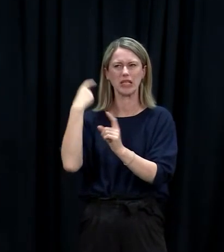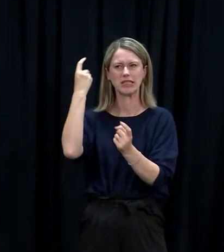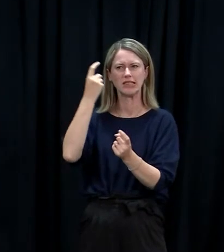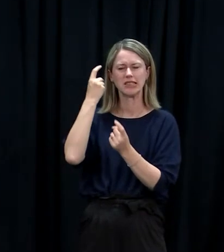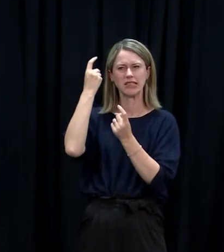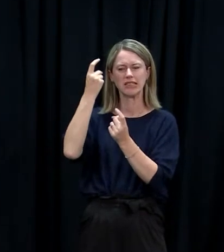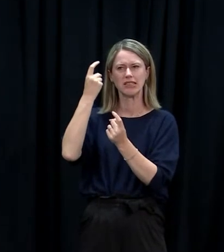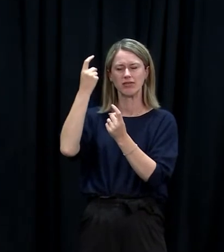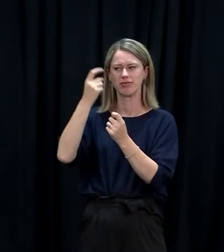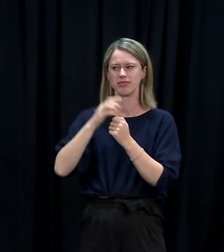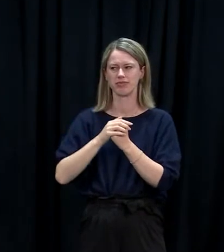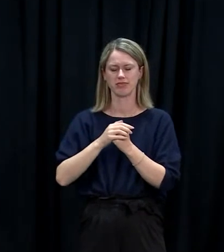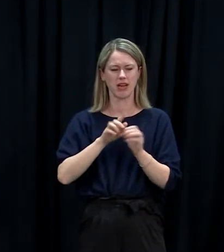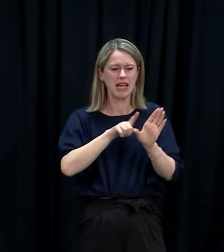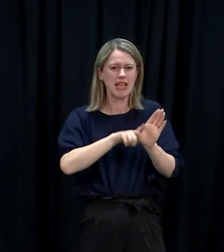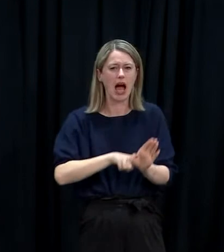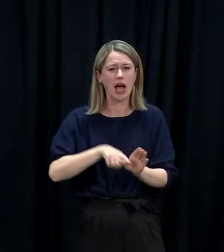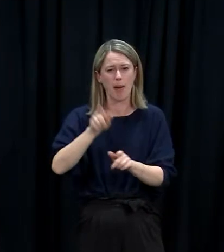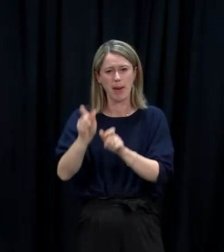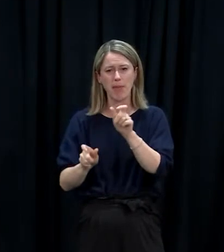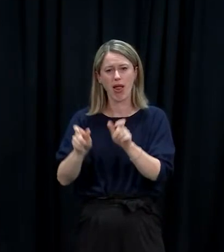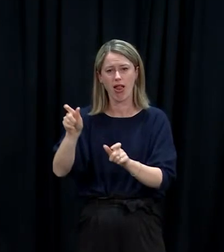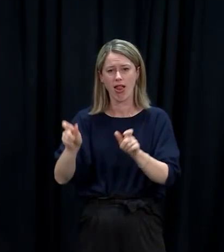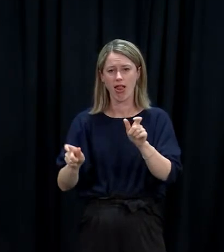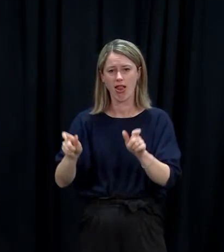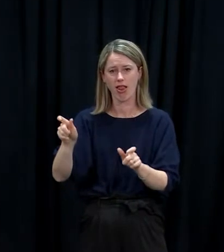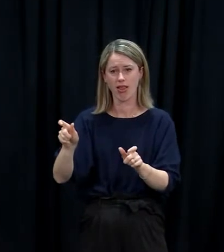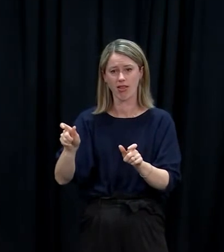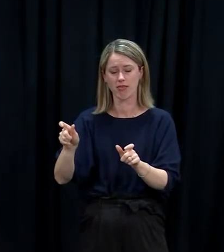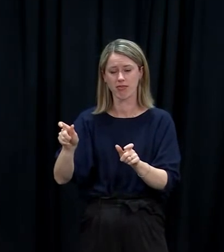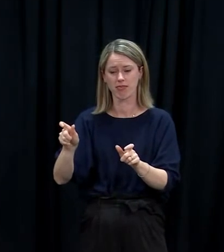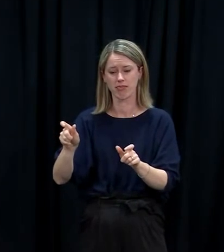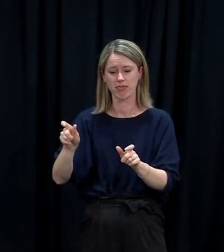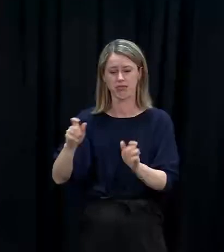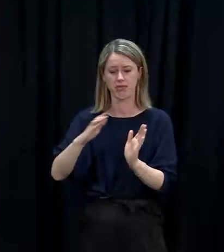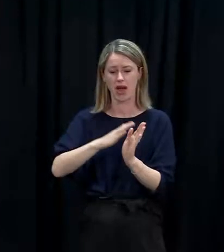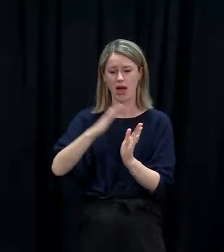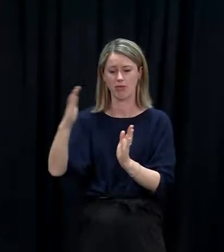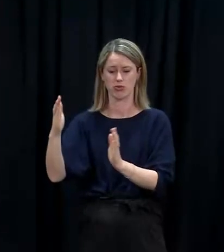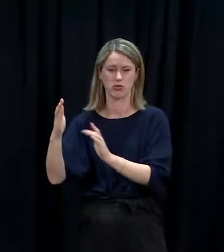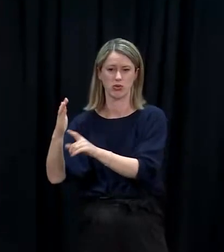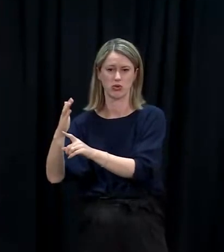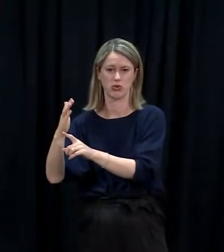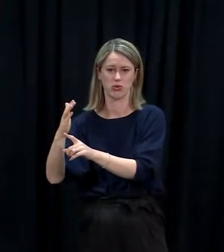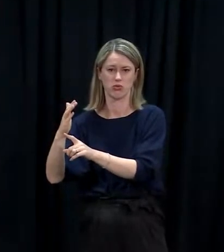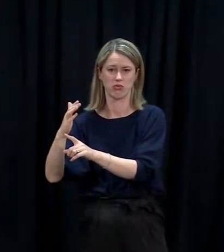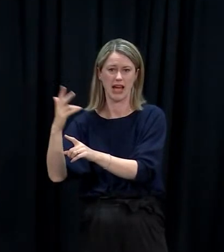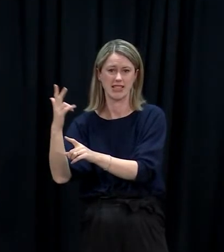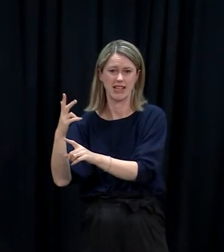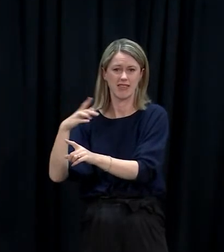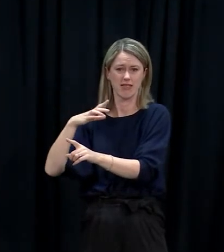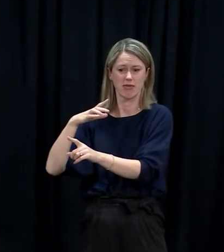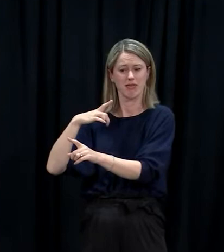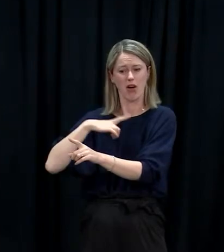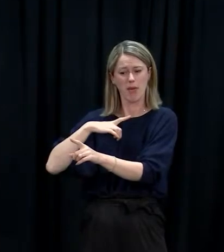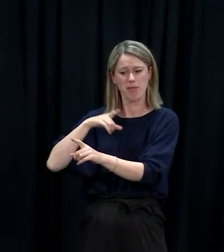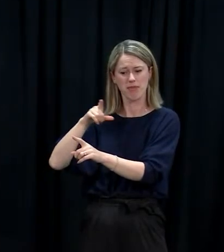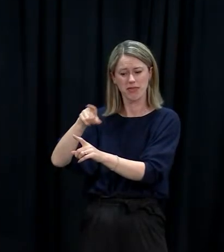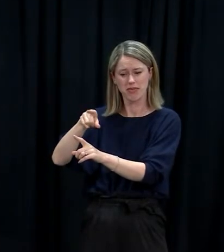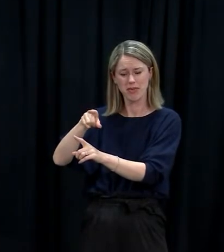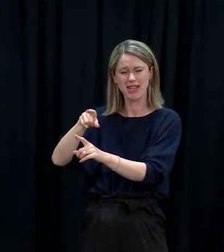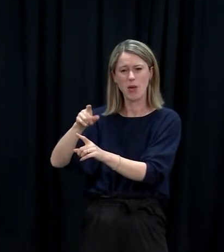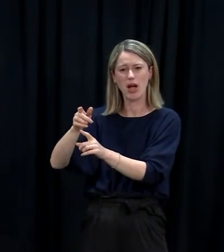The younger people, including those who can be vaccinated, they were the latest to join the vaccination campaign, and their